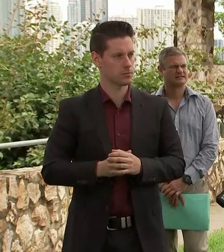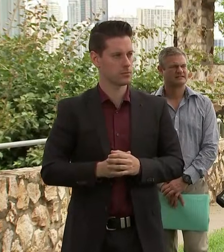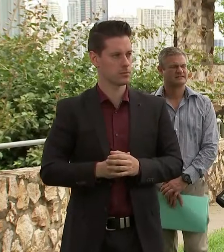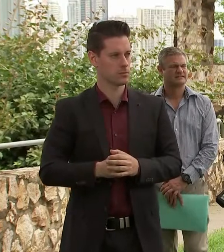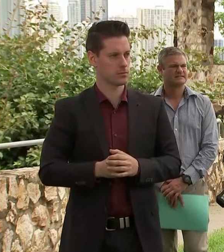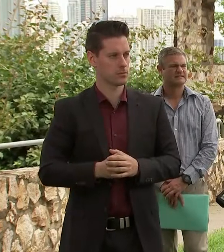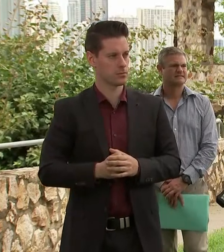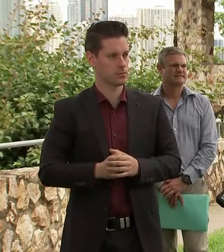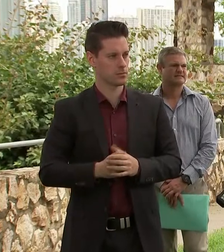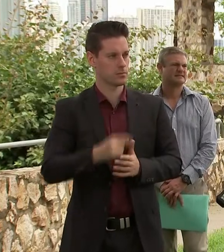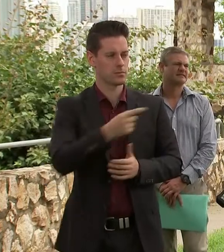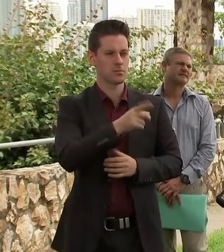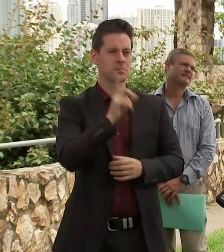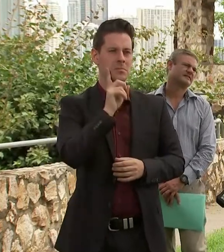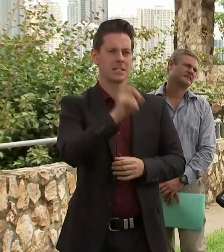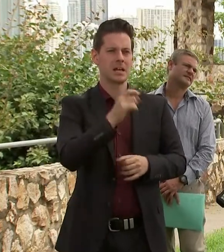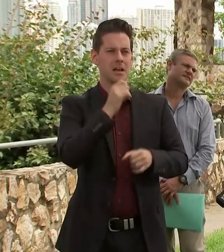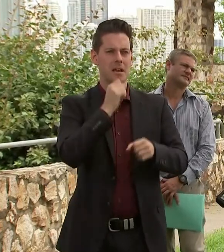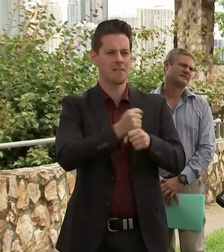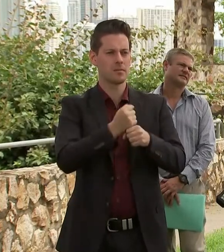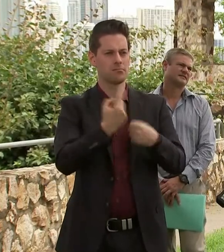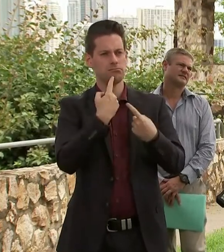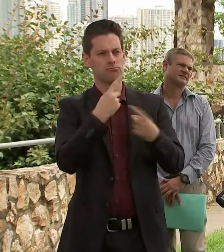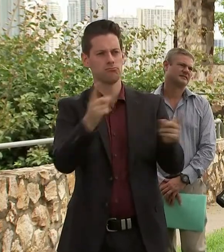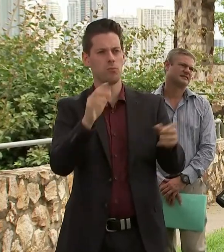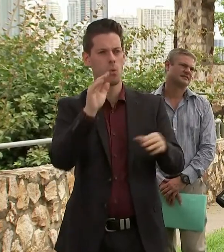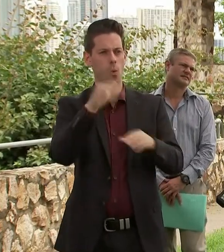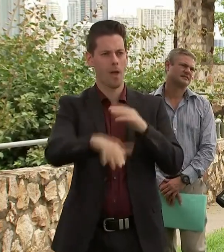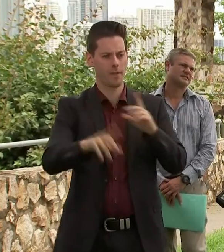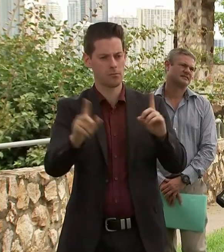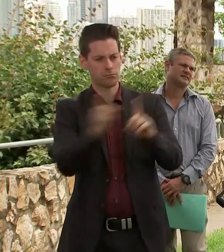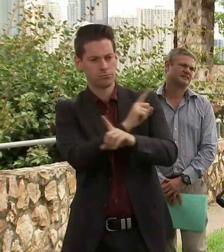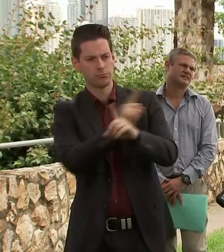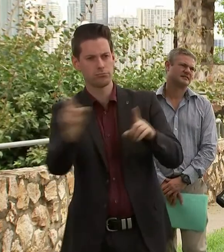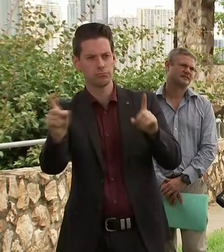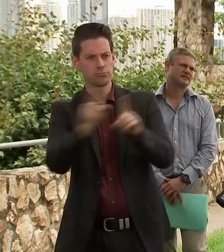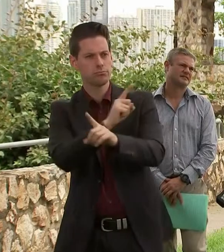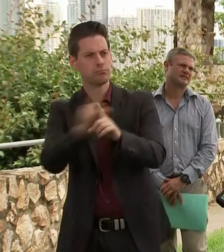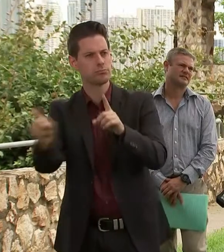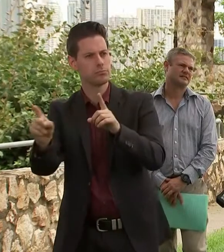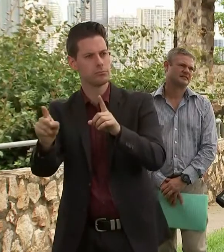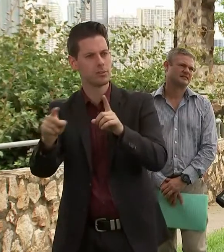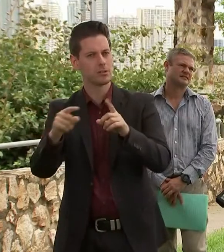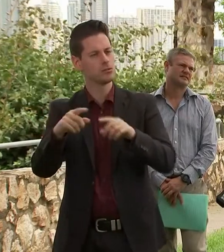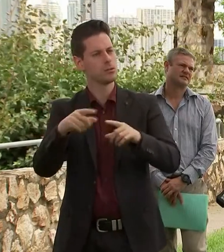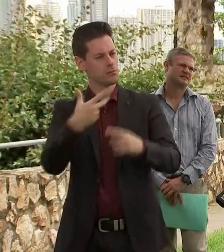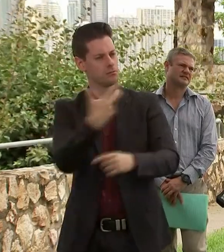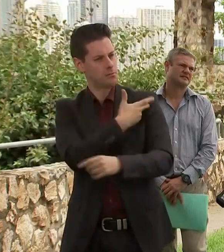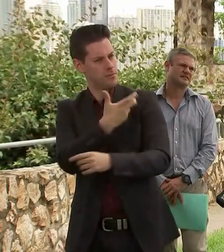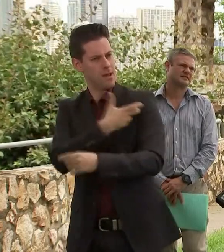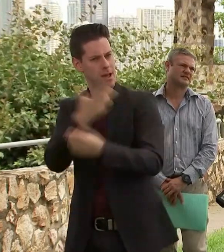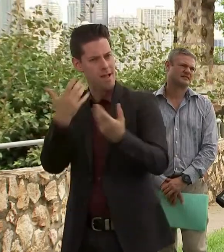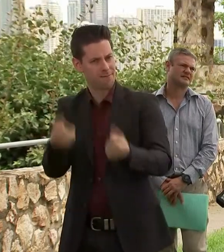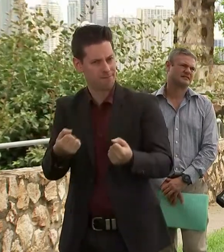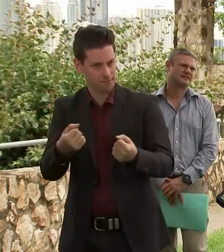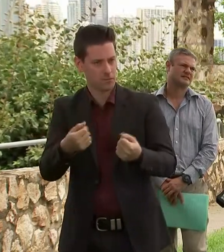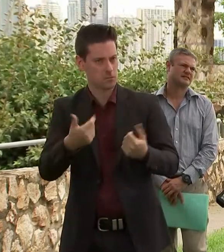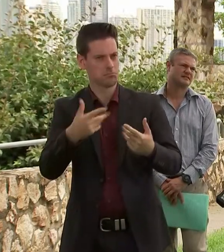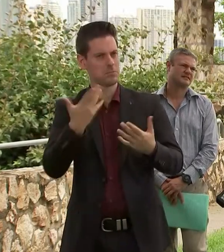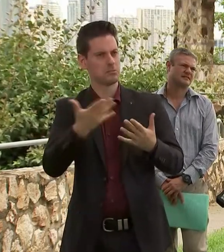if you're fully vaccinated. How's that going to apply to children who are unvaccinated? Are they still going to have to quarantine for